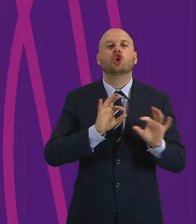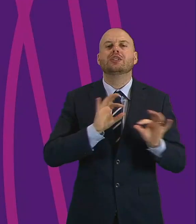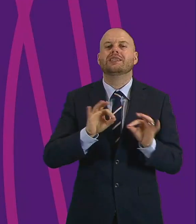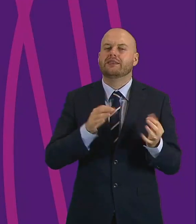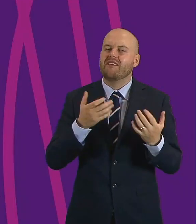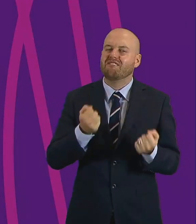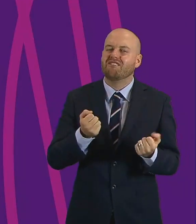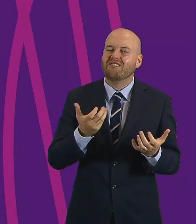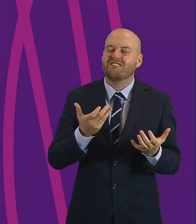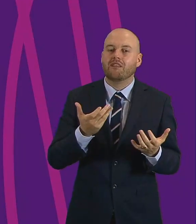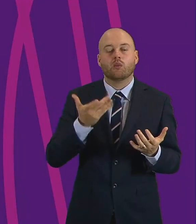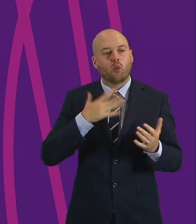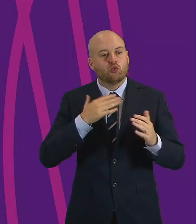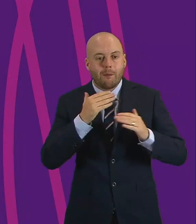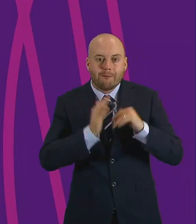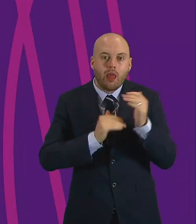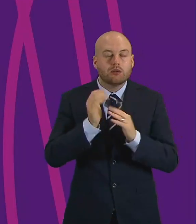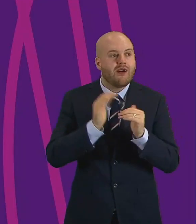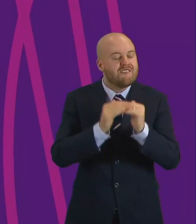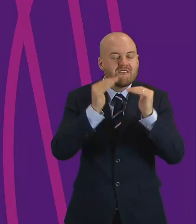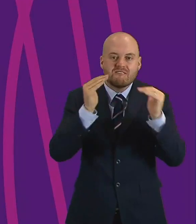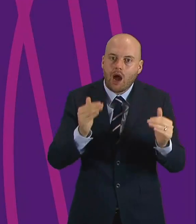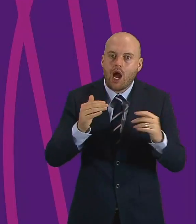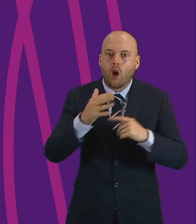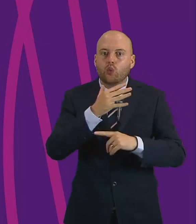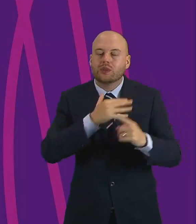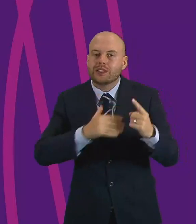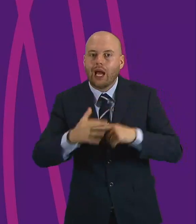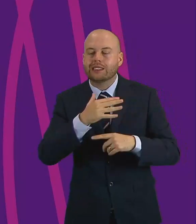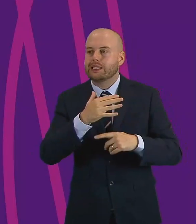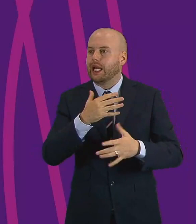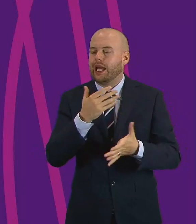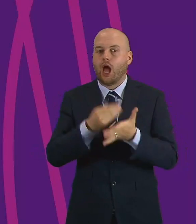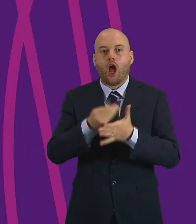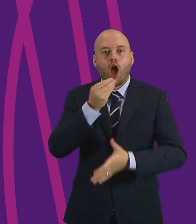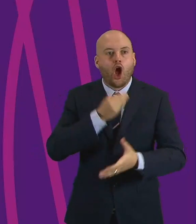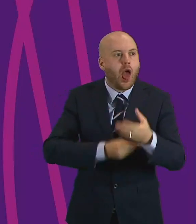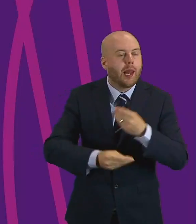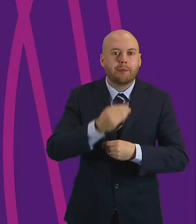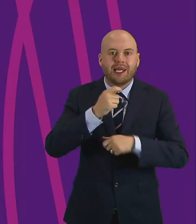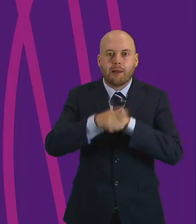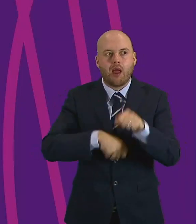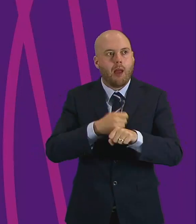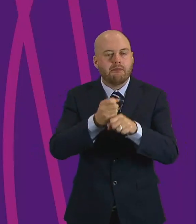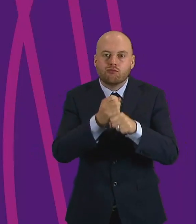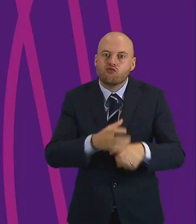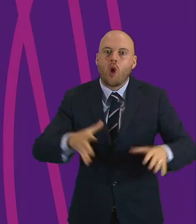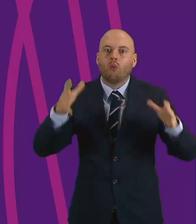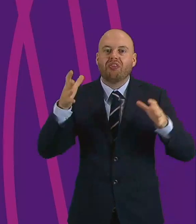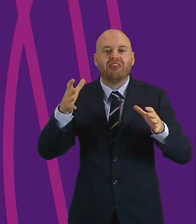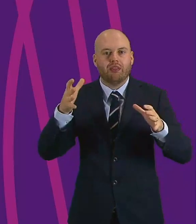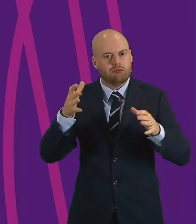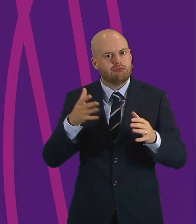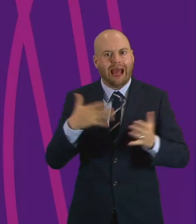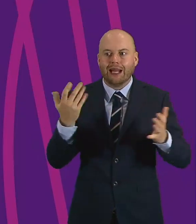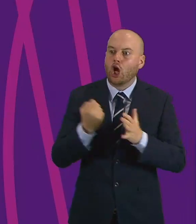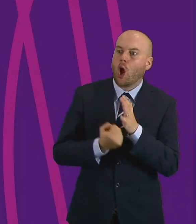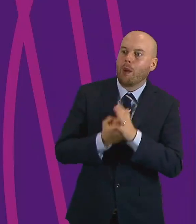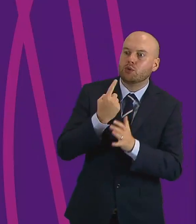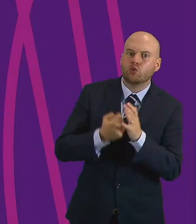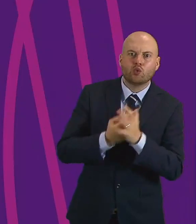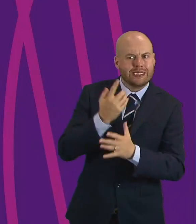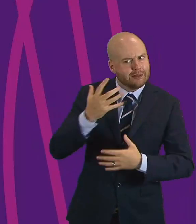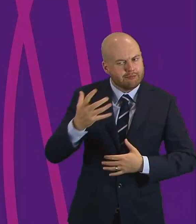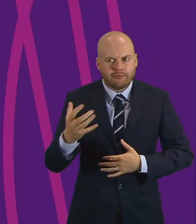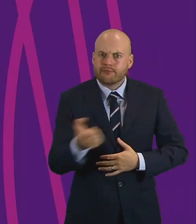history to build a fairer society, to position our economy for sustainable growth and to embrace the opportunities in the midst of one of the